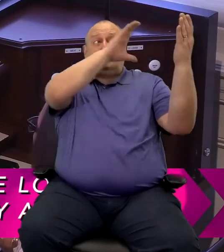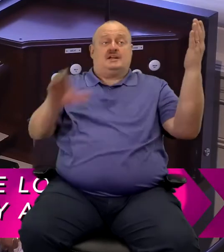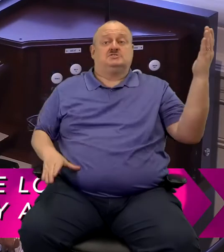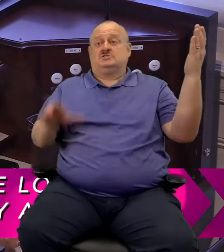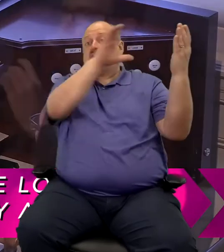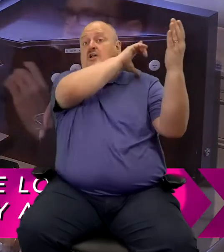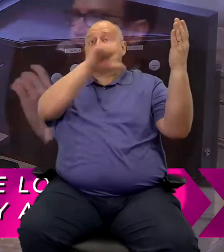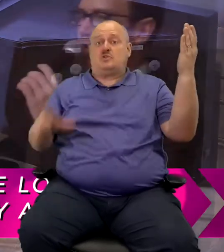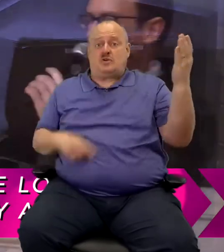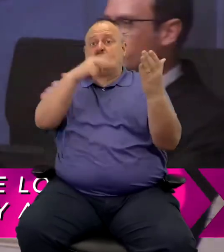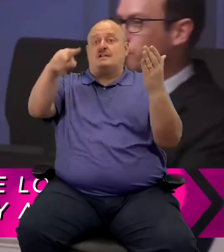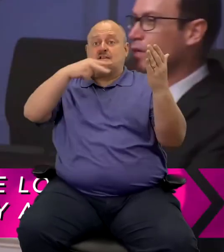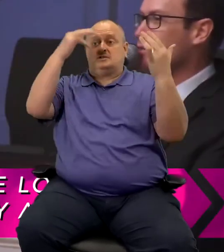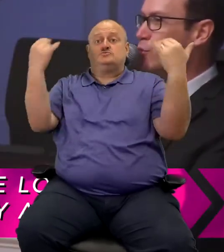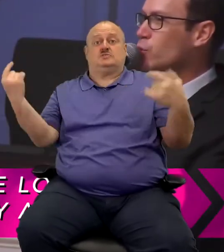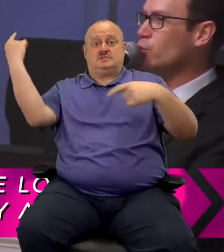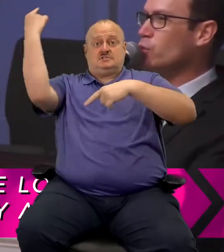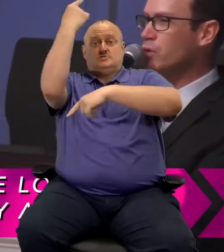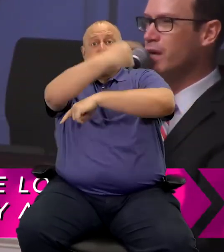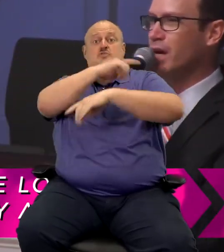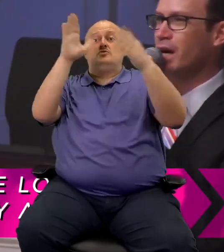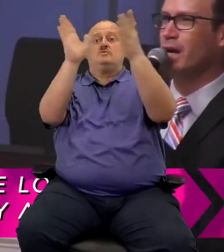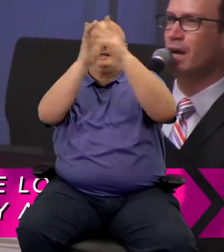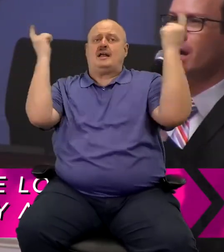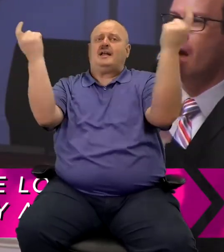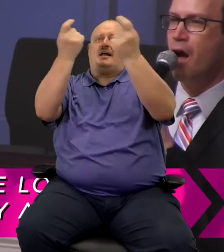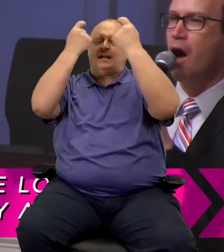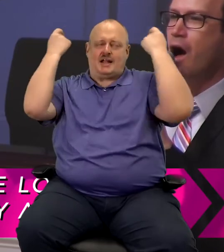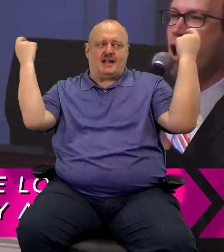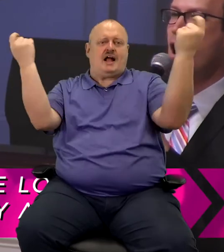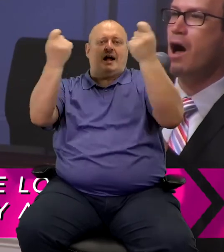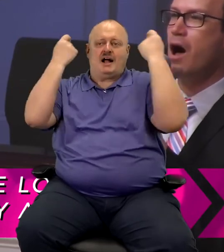Christ the Lord is risen today,